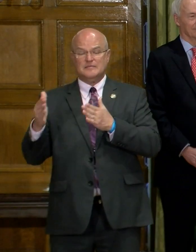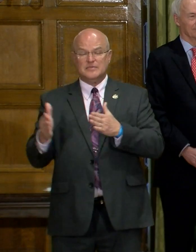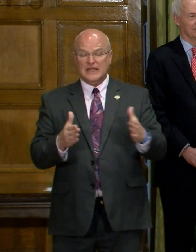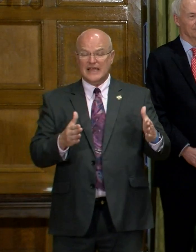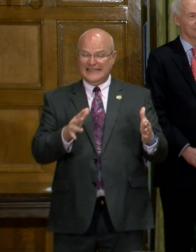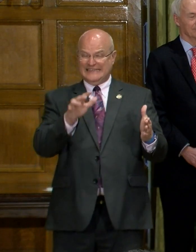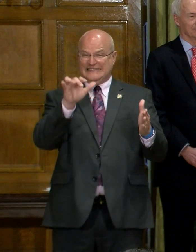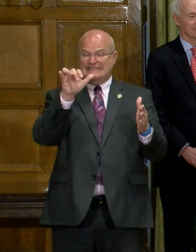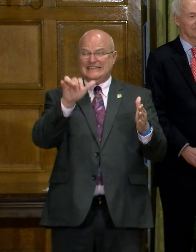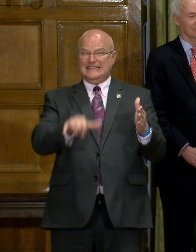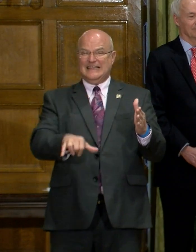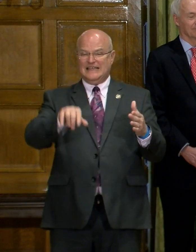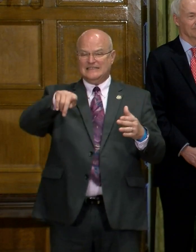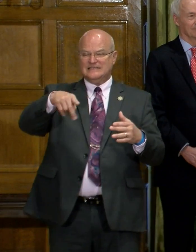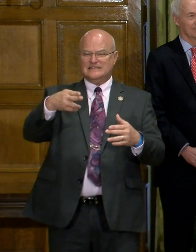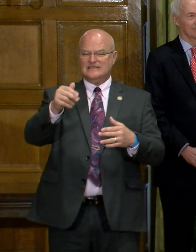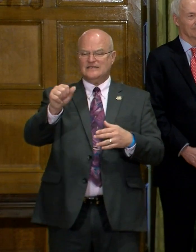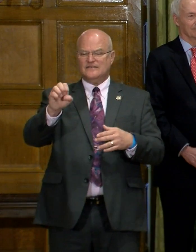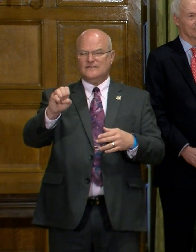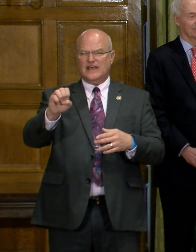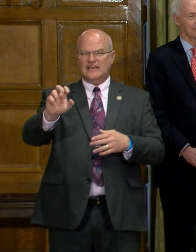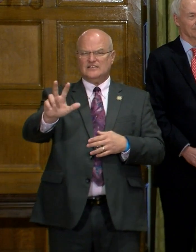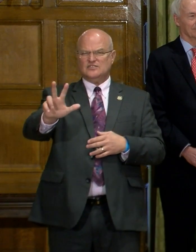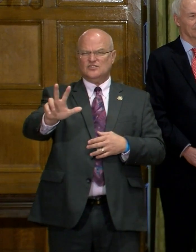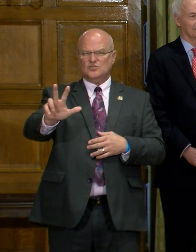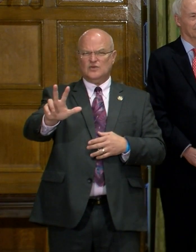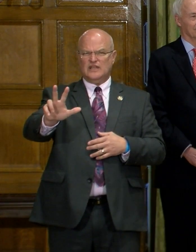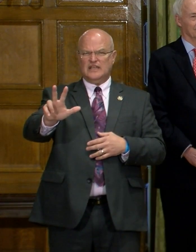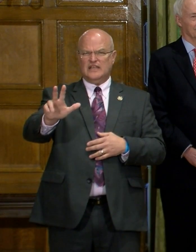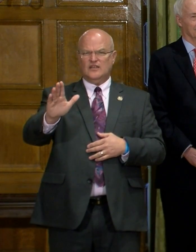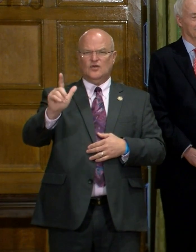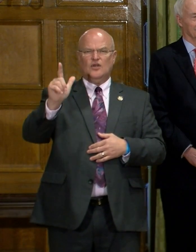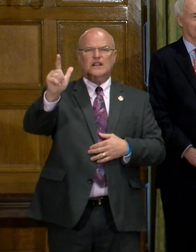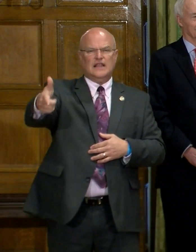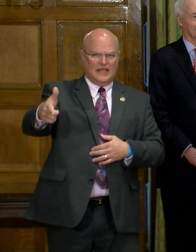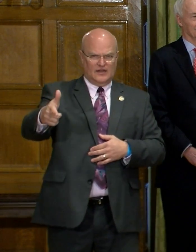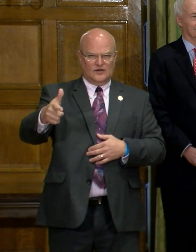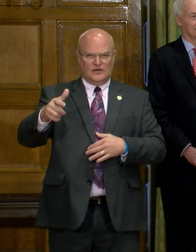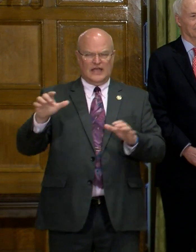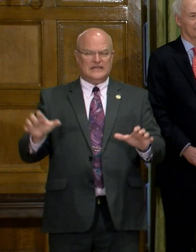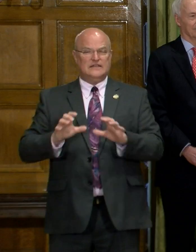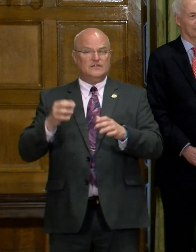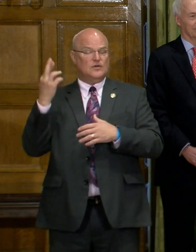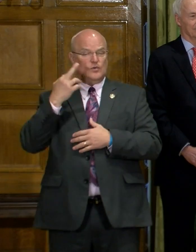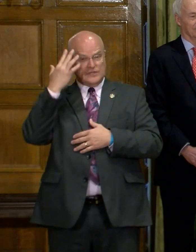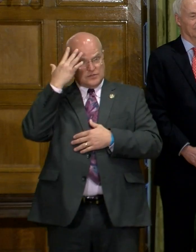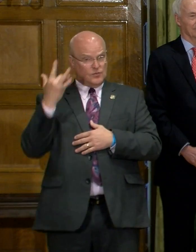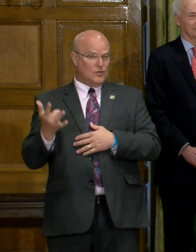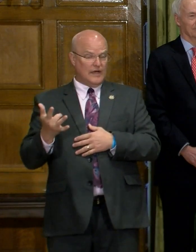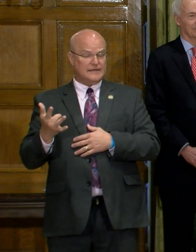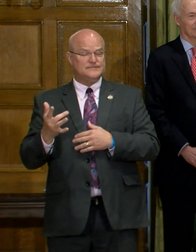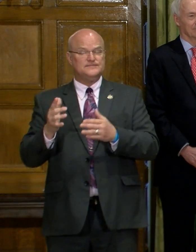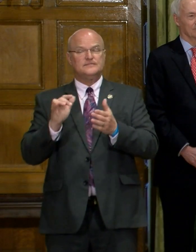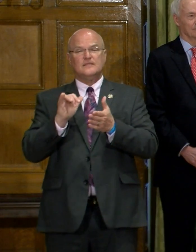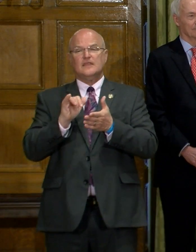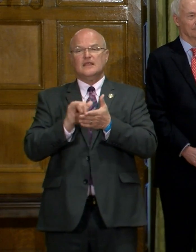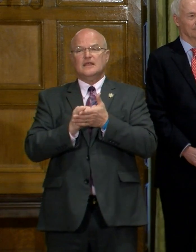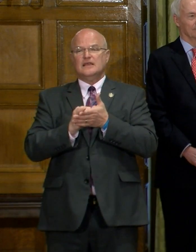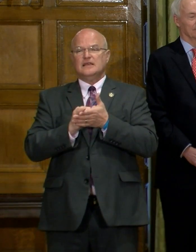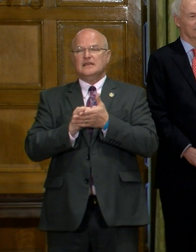a phase 3 or a phase 3 plus activity. And the reason for that is